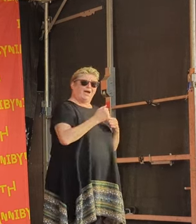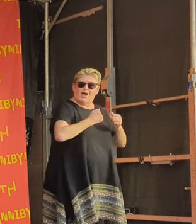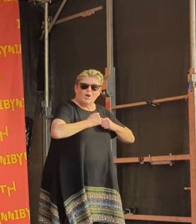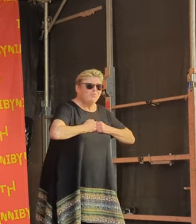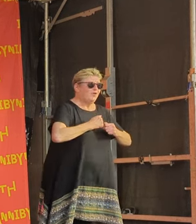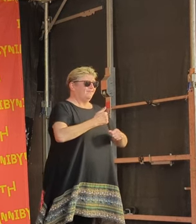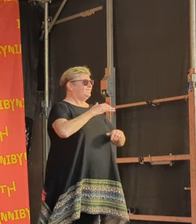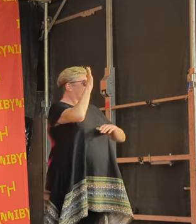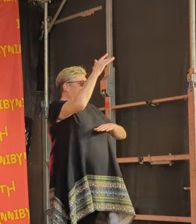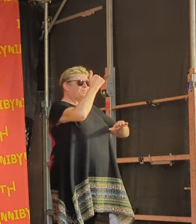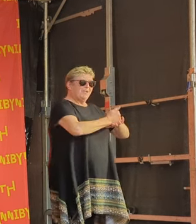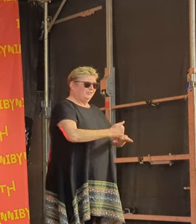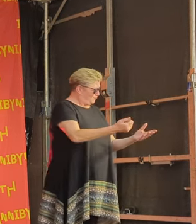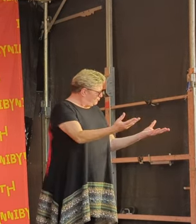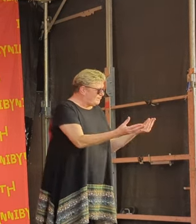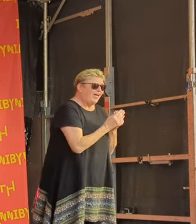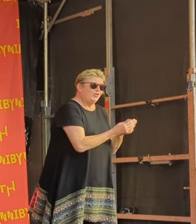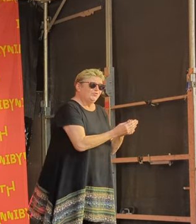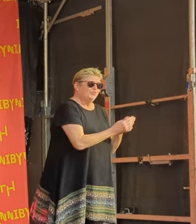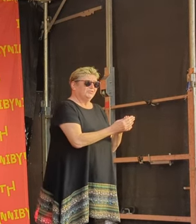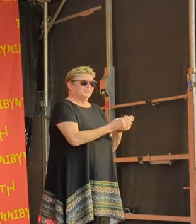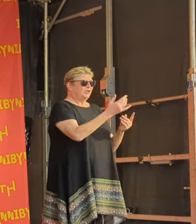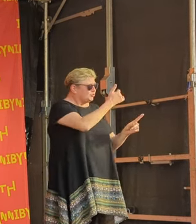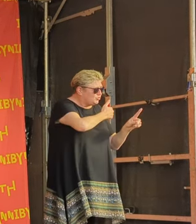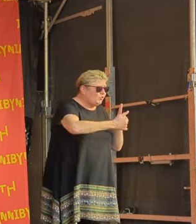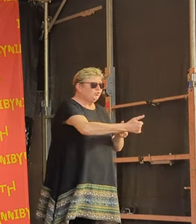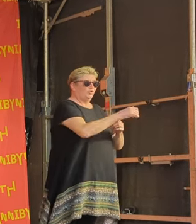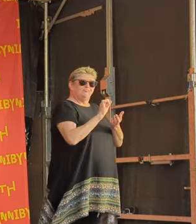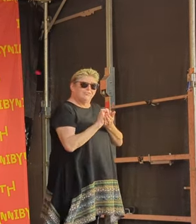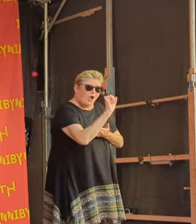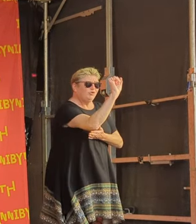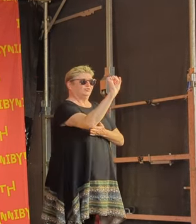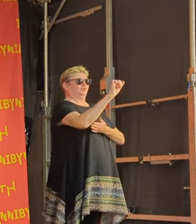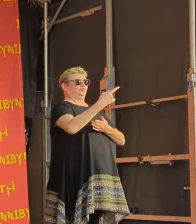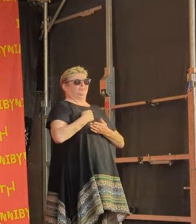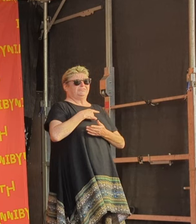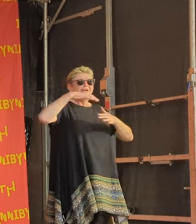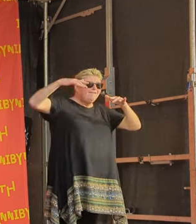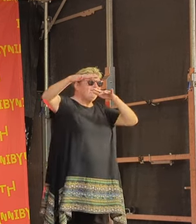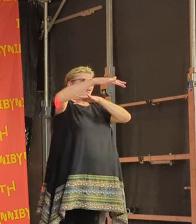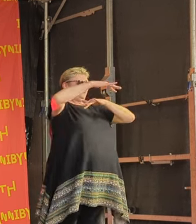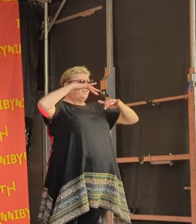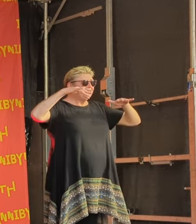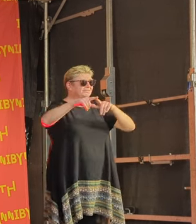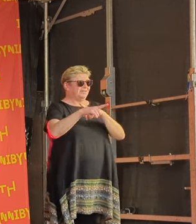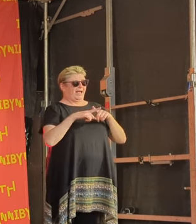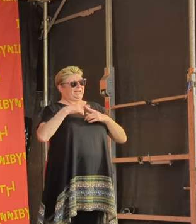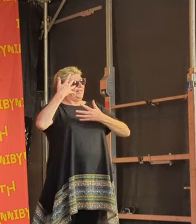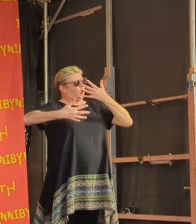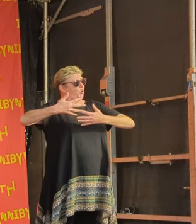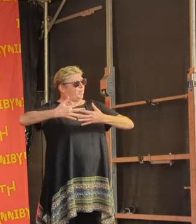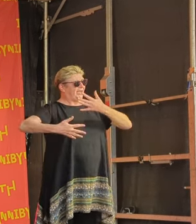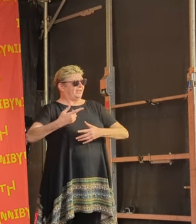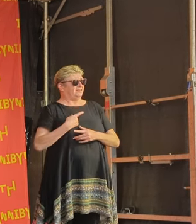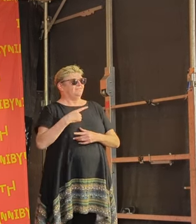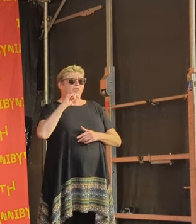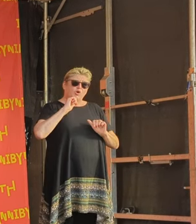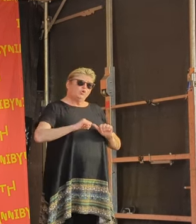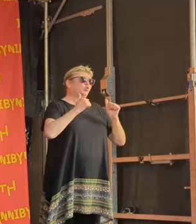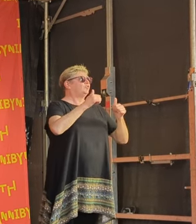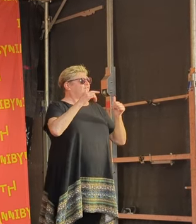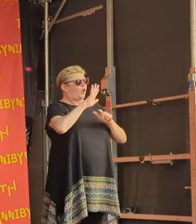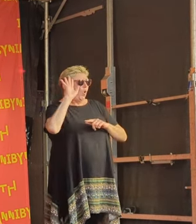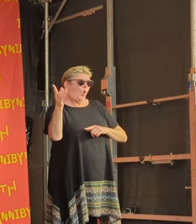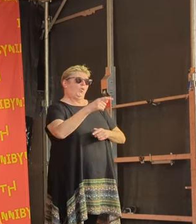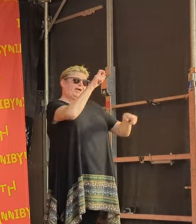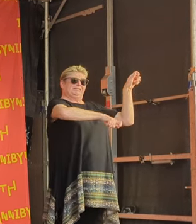our own future based on our own values, social, cultural, environmental and economic, for the good of all